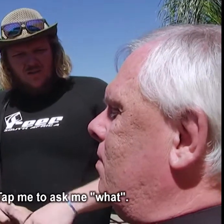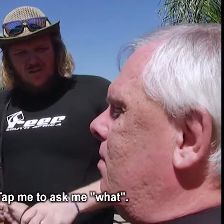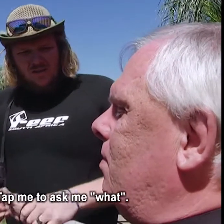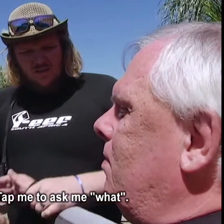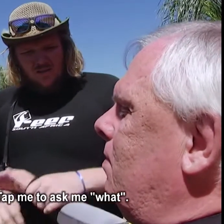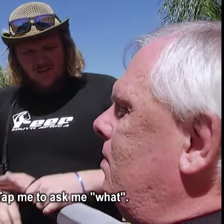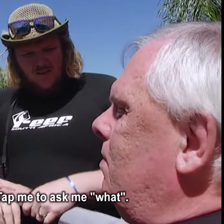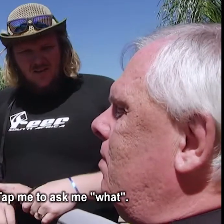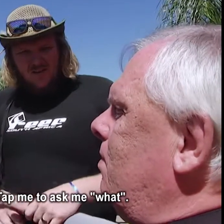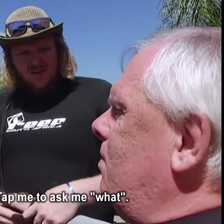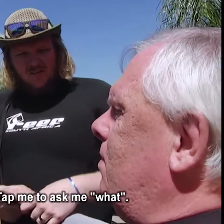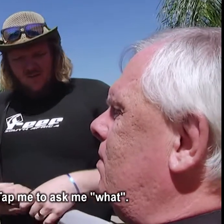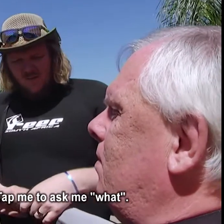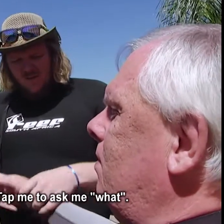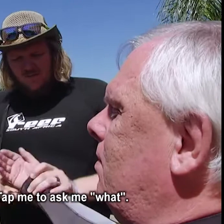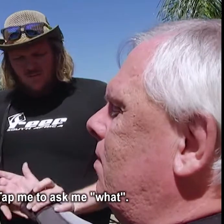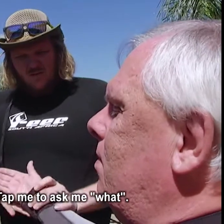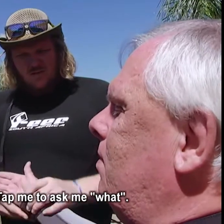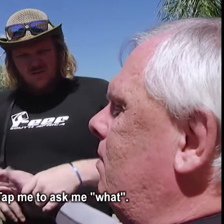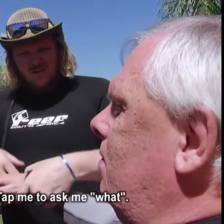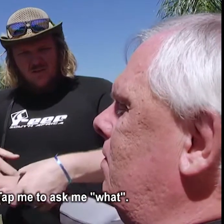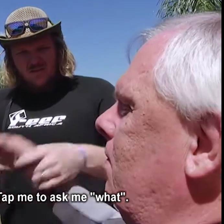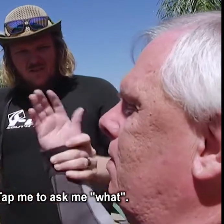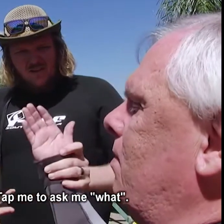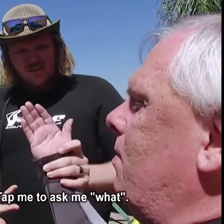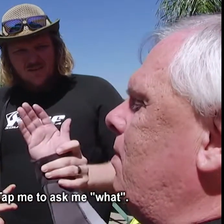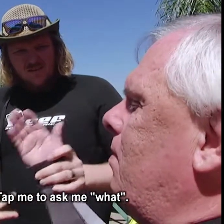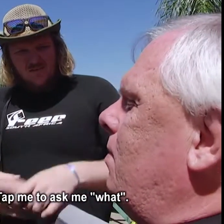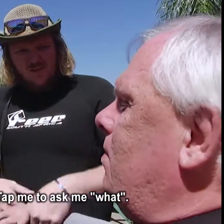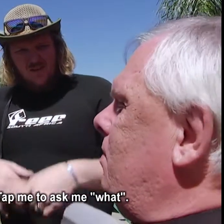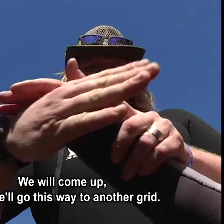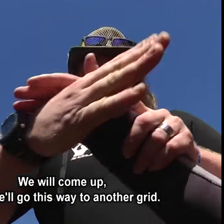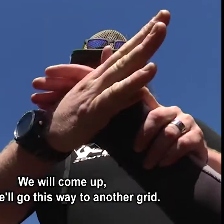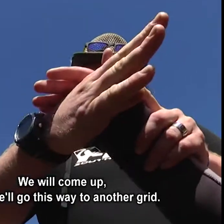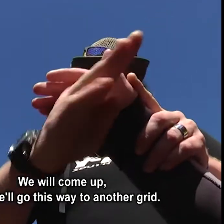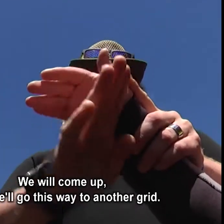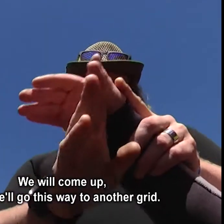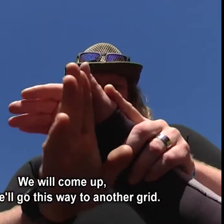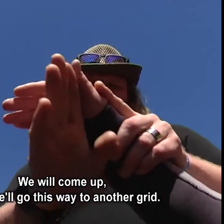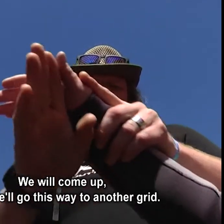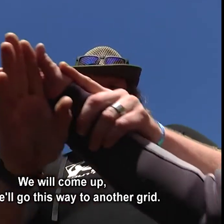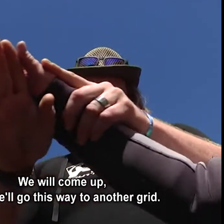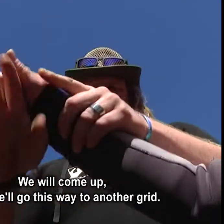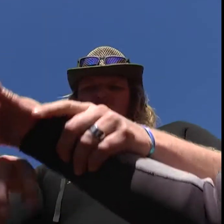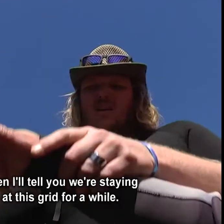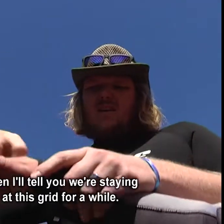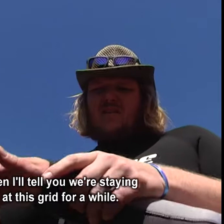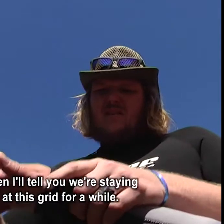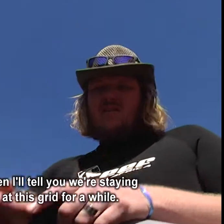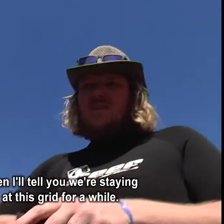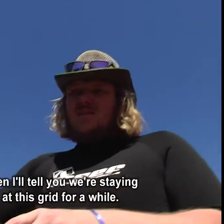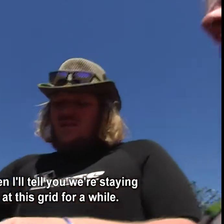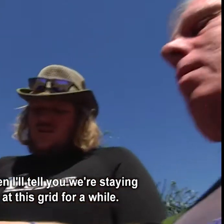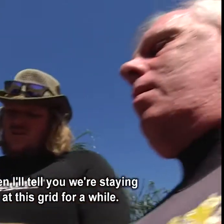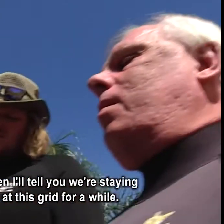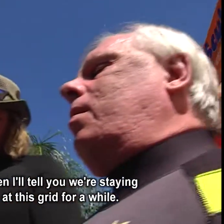of jy tik aan my en jy vra vir my, maak soos wat? En dan kom hy op, dan gaan ons na 'n ander grid toe, dan gaan ek weer